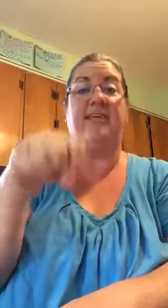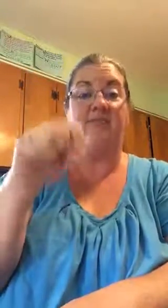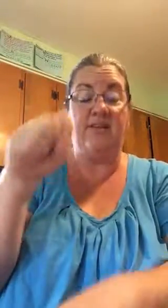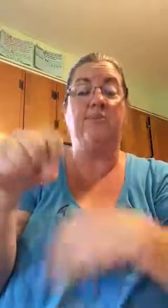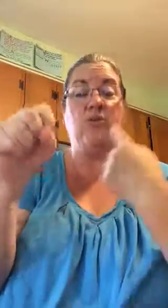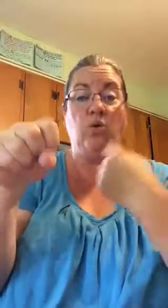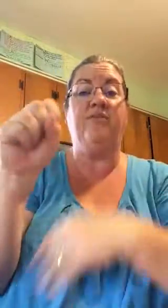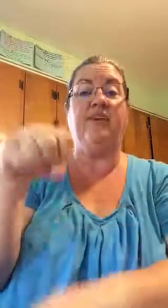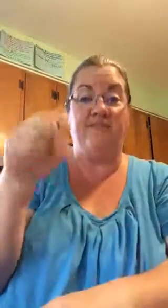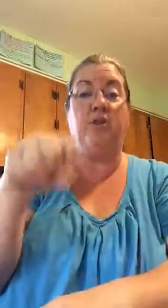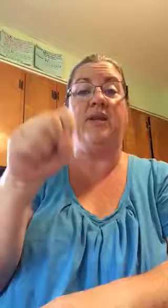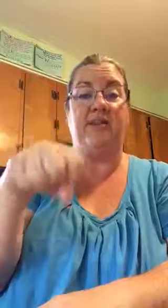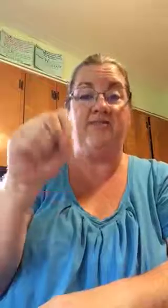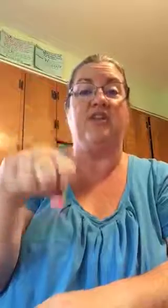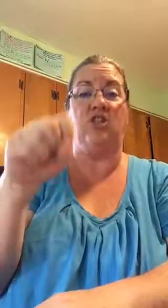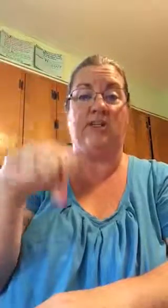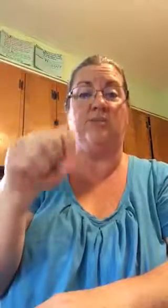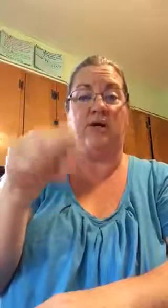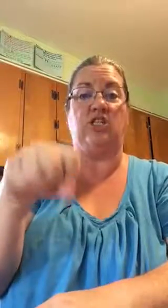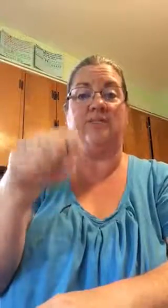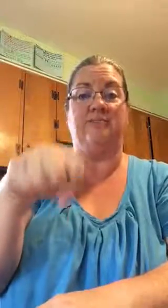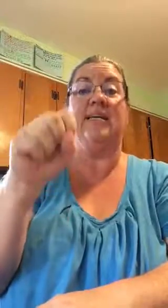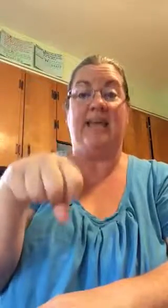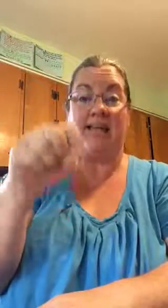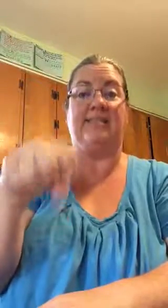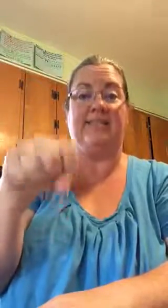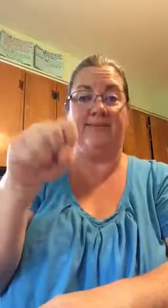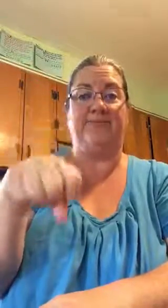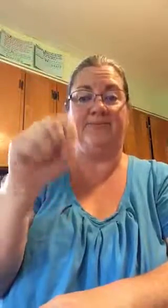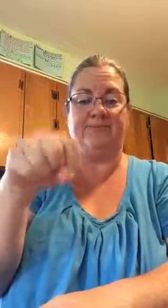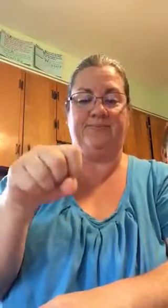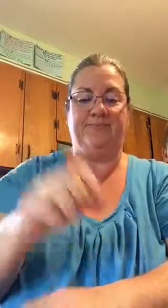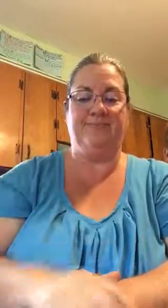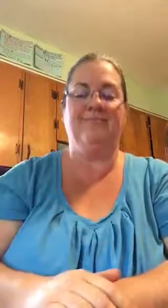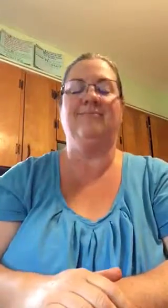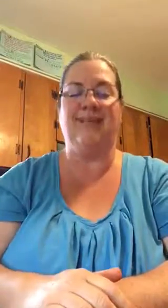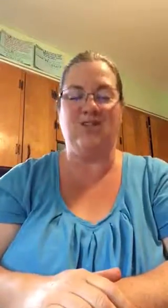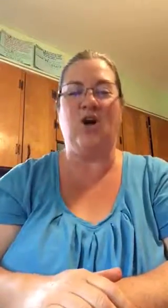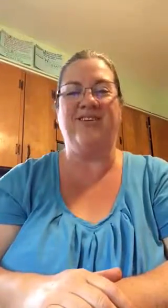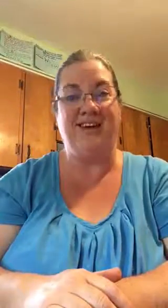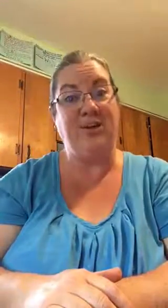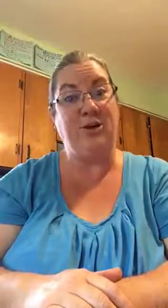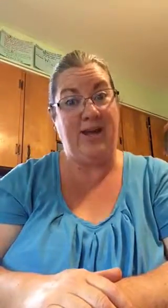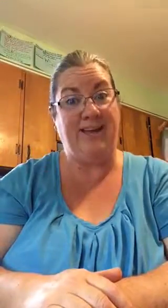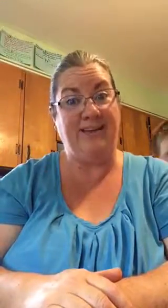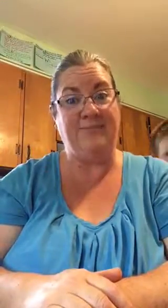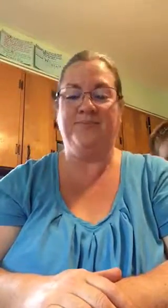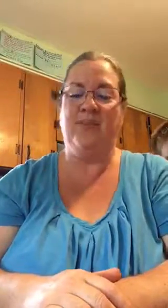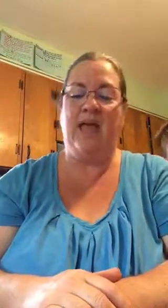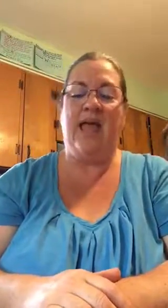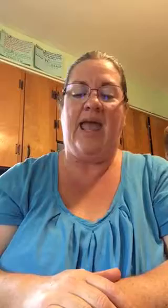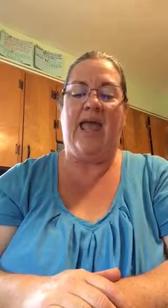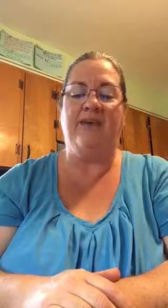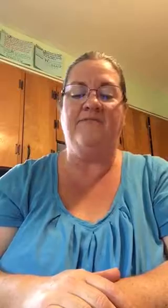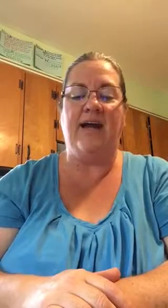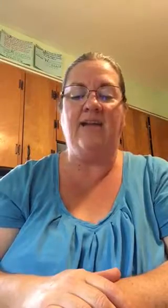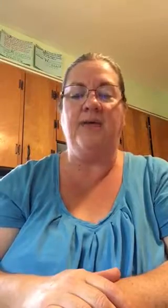give some sort of an affirmative facial expression. And that's called nodding your head. It's called nodding your head. And finally, I'm